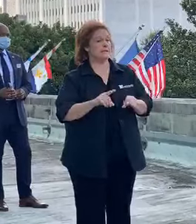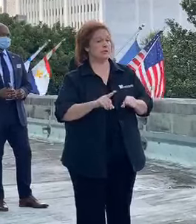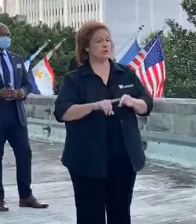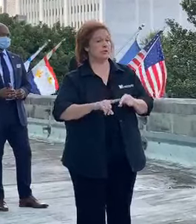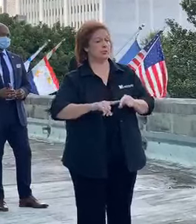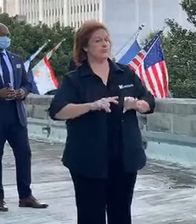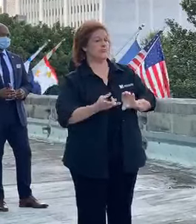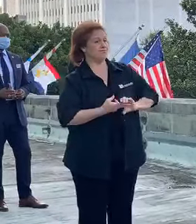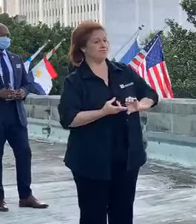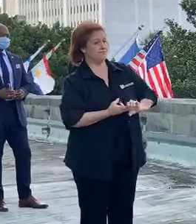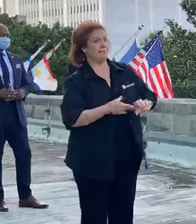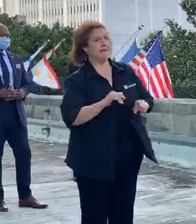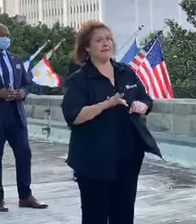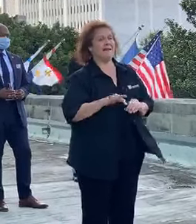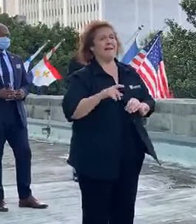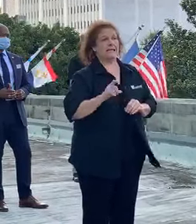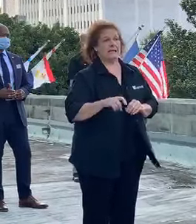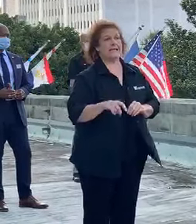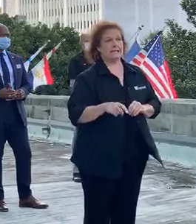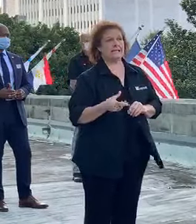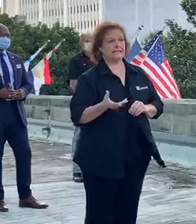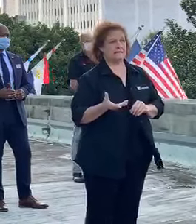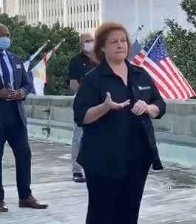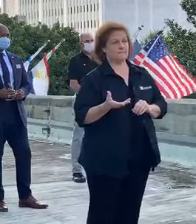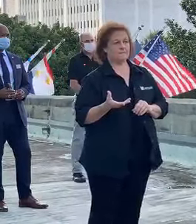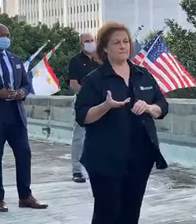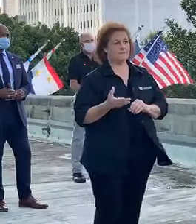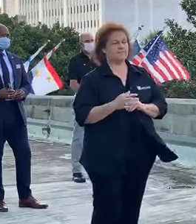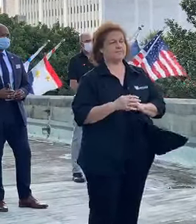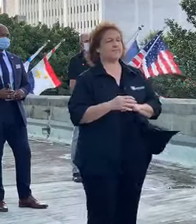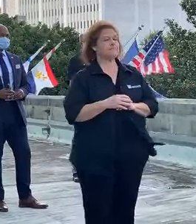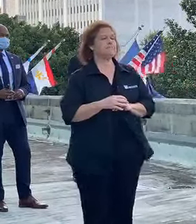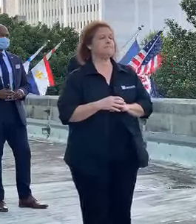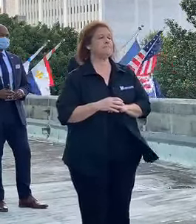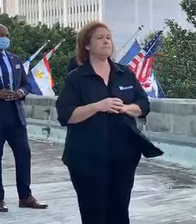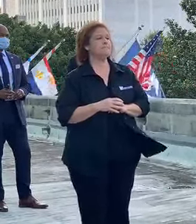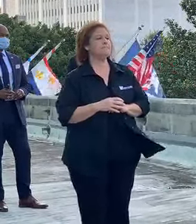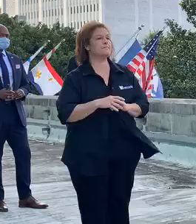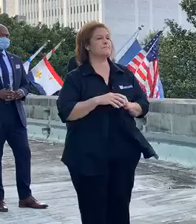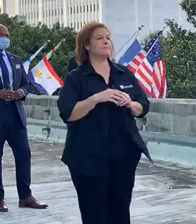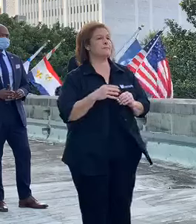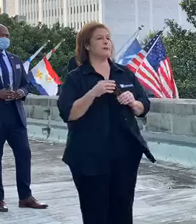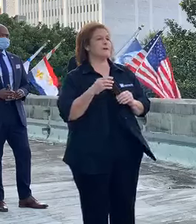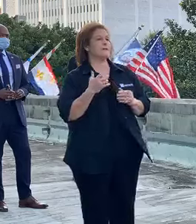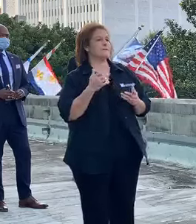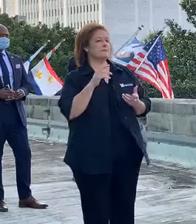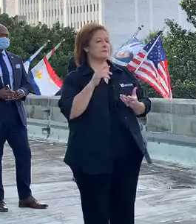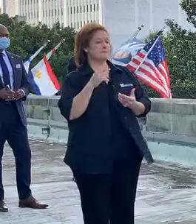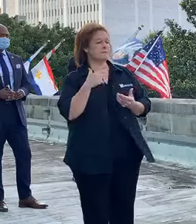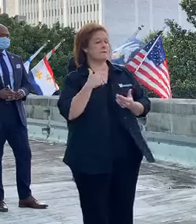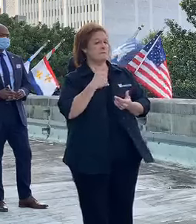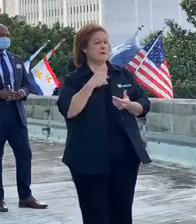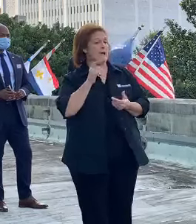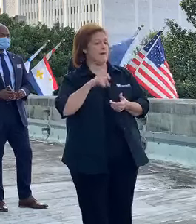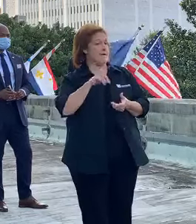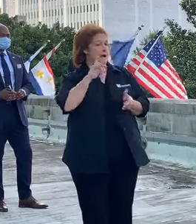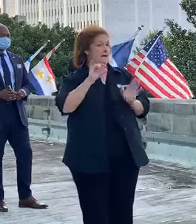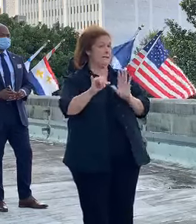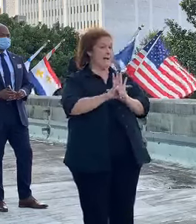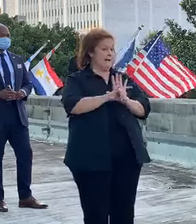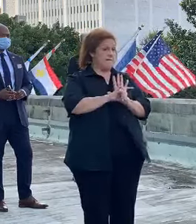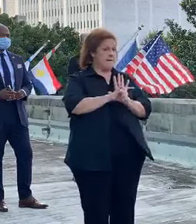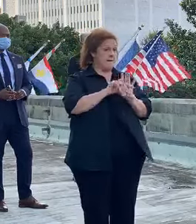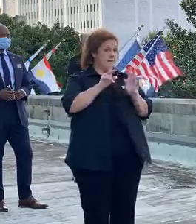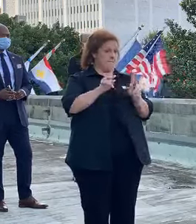handle should, we have an uptick, and be able to not only identify but